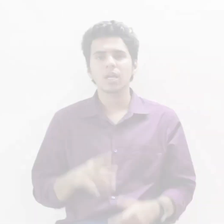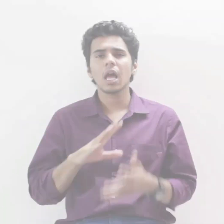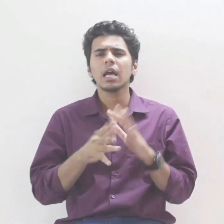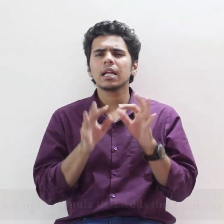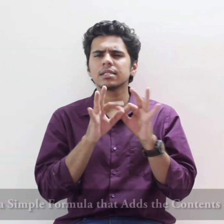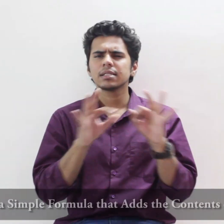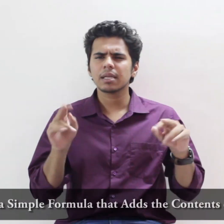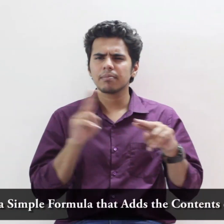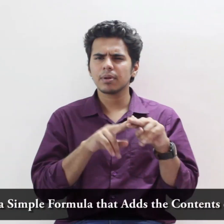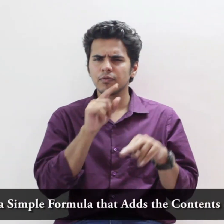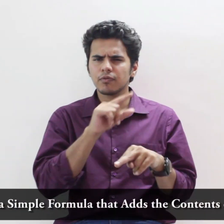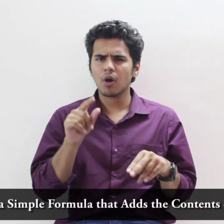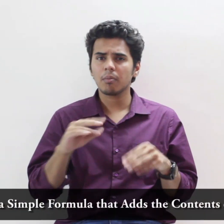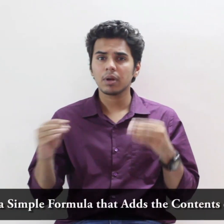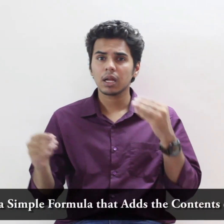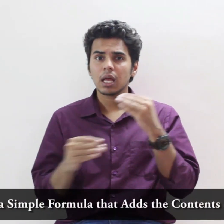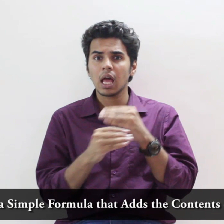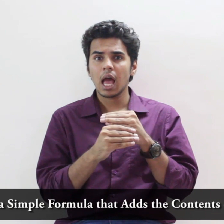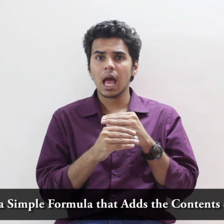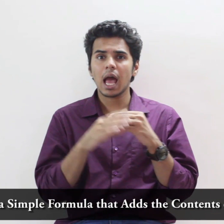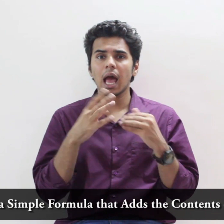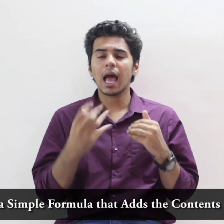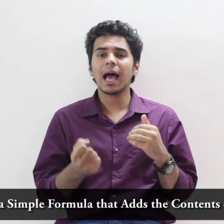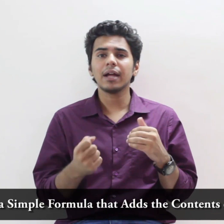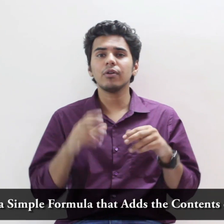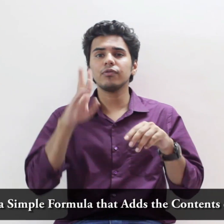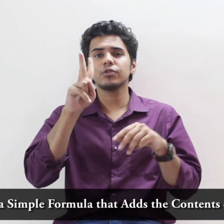To create a simple formula that adds the contents of two